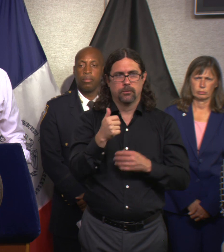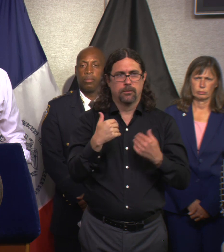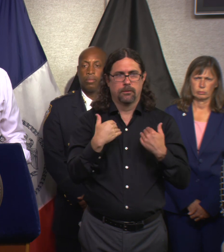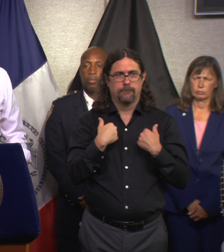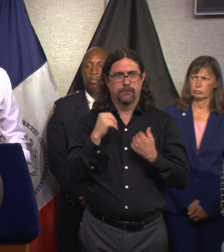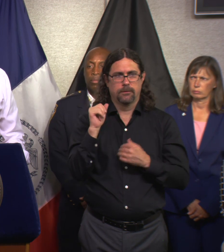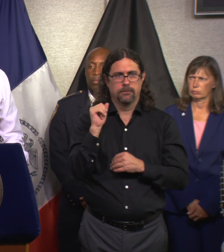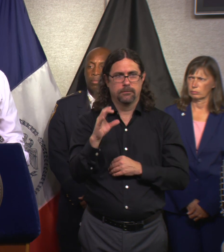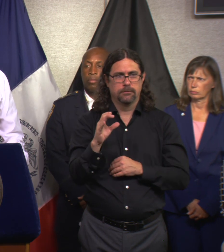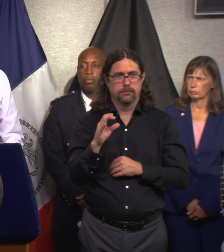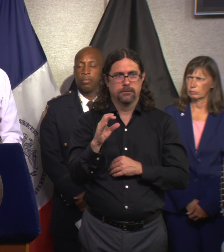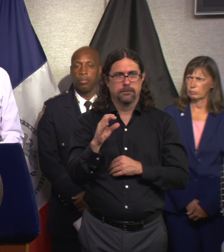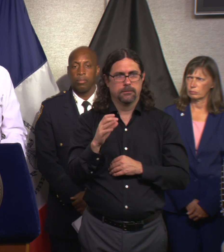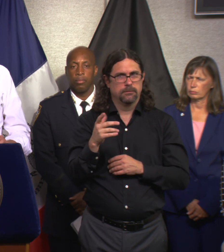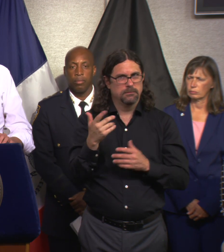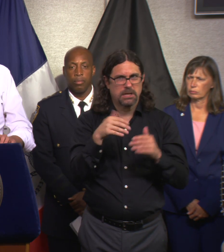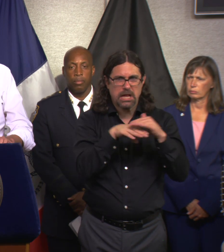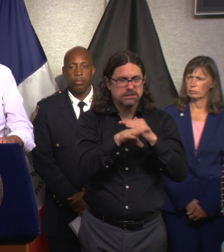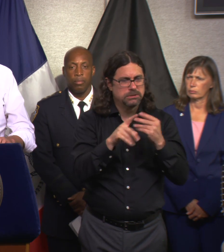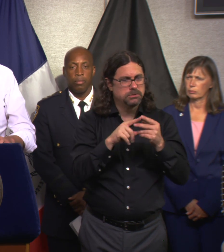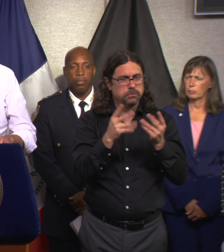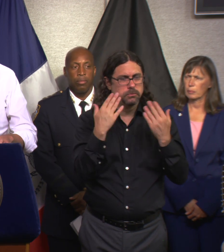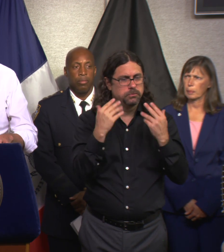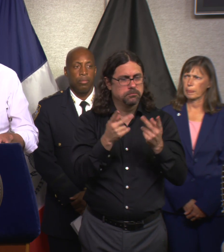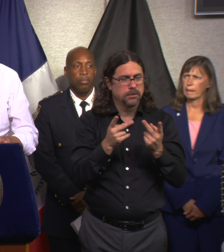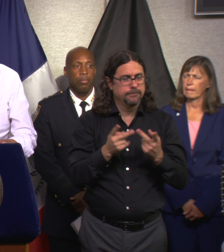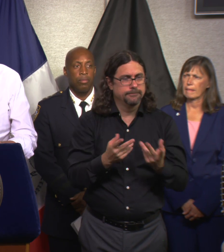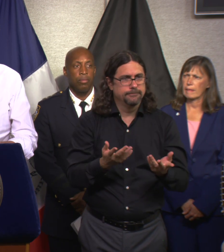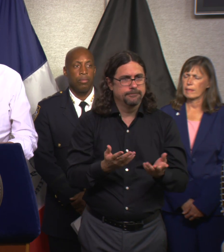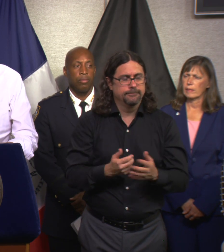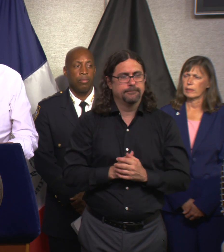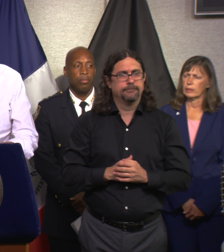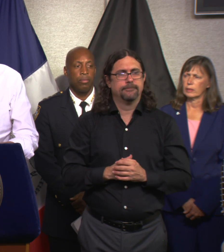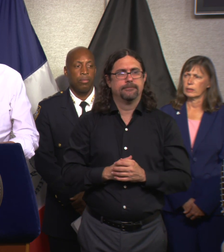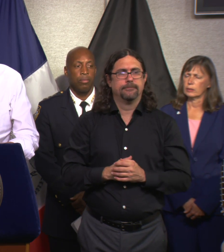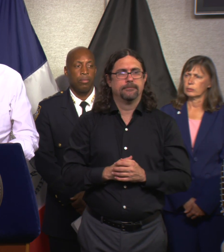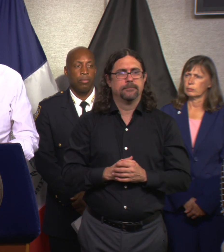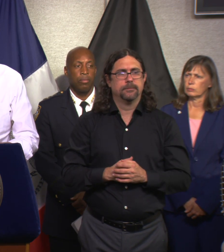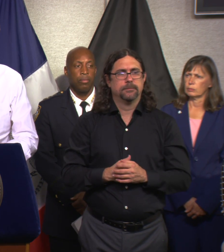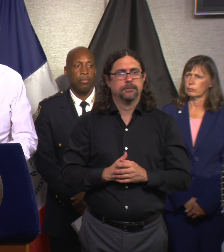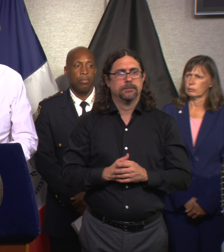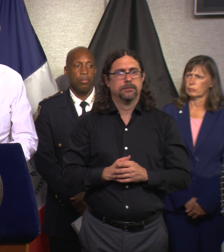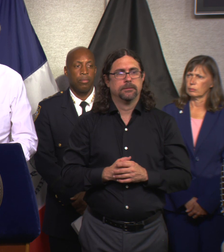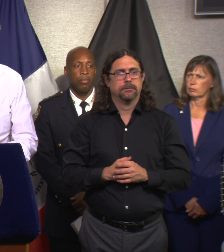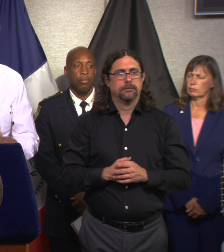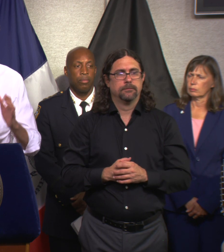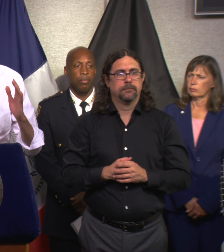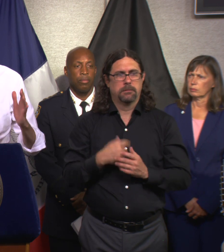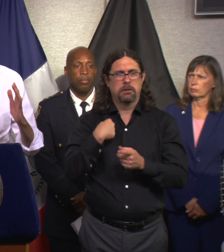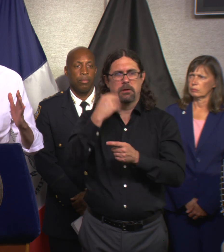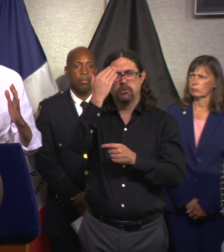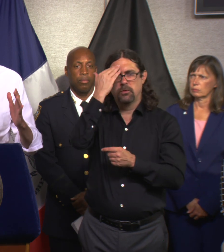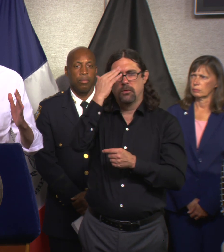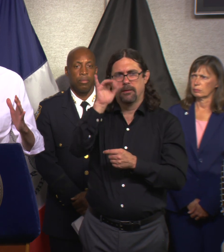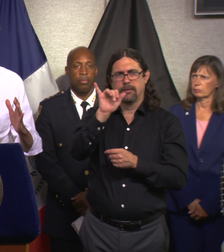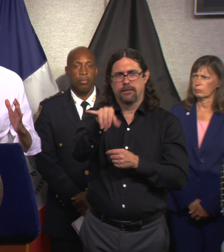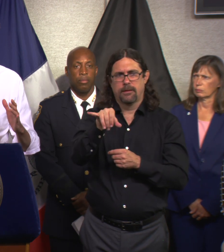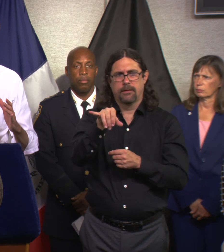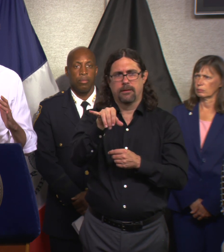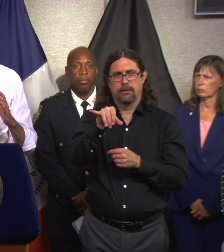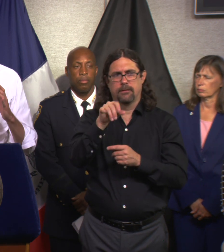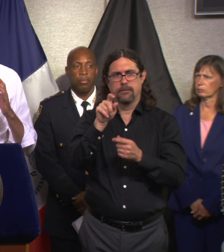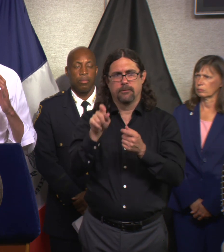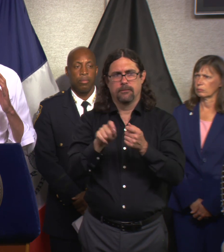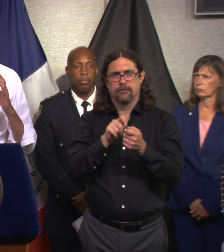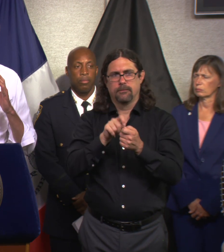to cool down? Yeah, in those cases, and I know there were specific actions taken on each one that were different, but let me just give you the broad